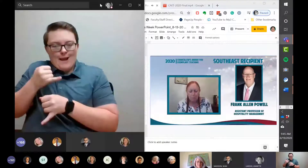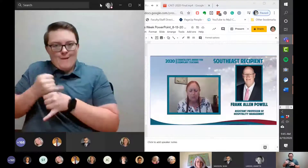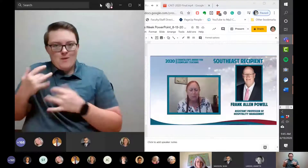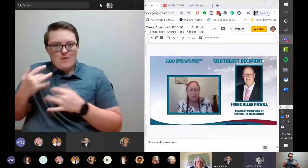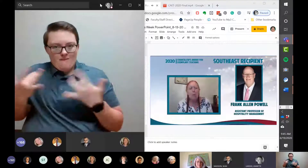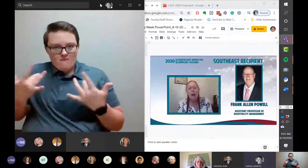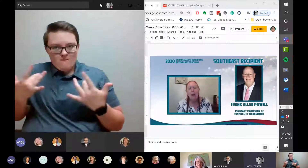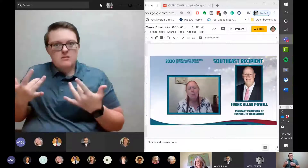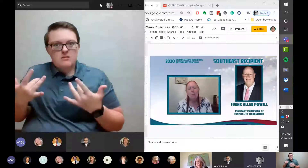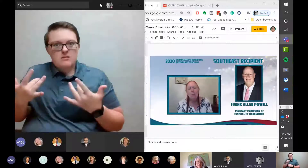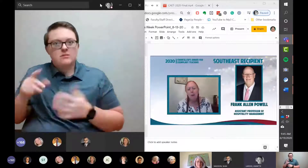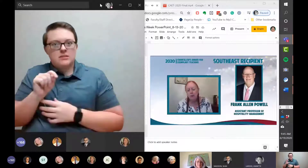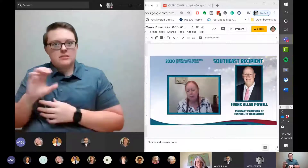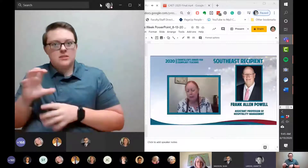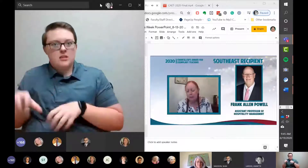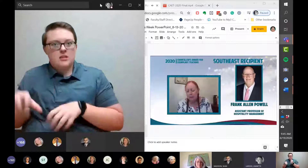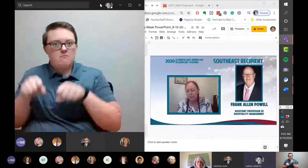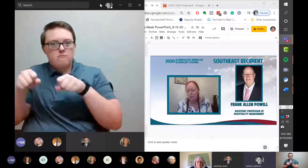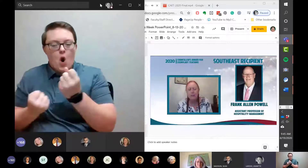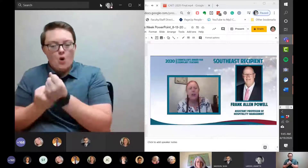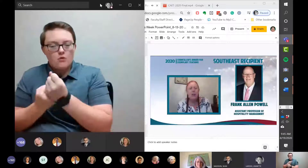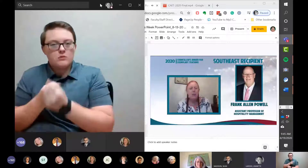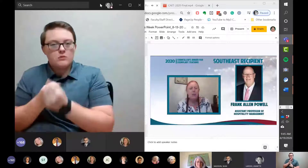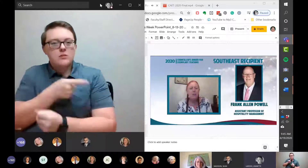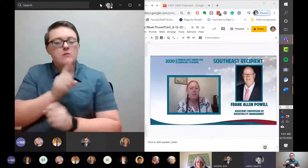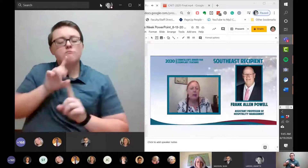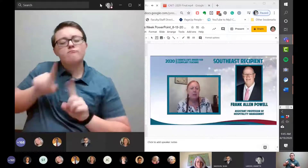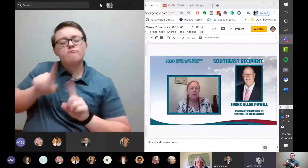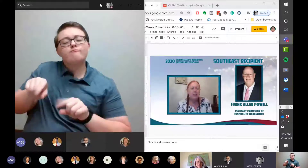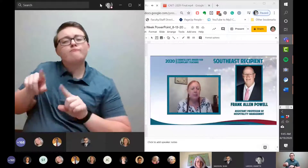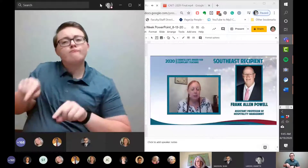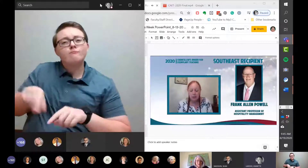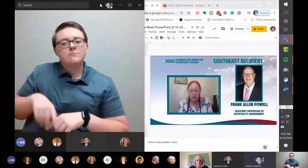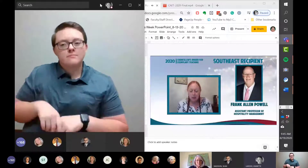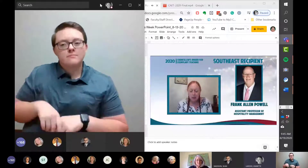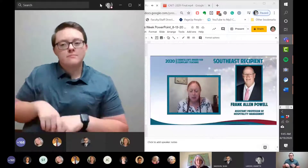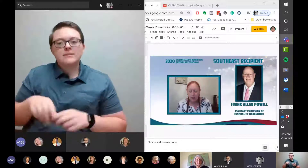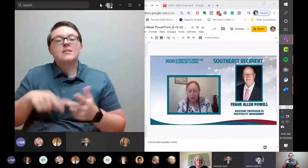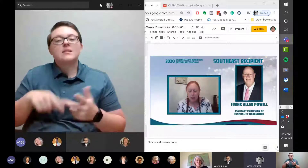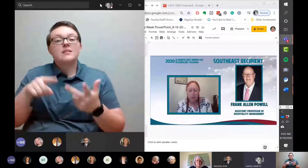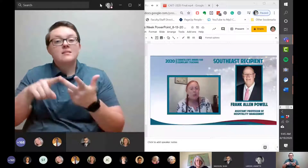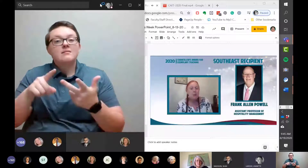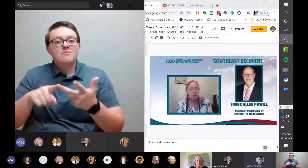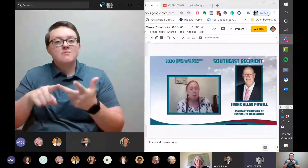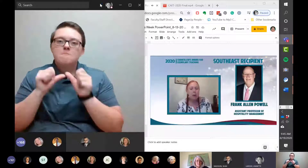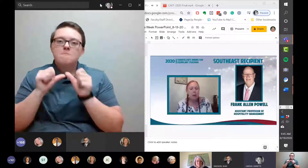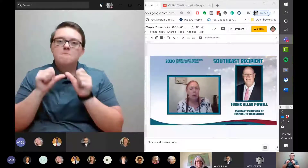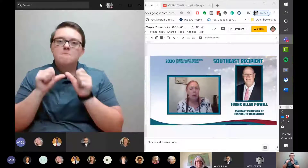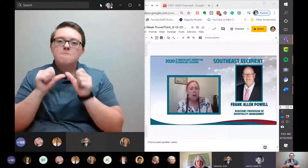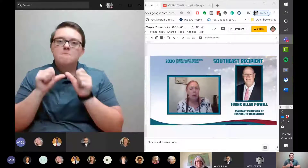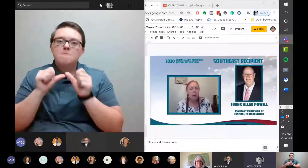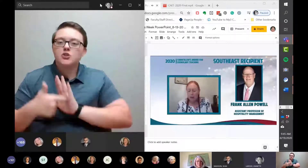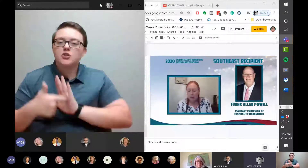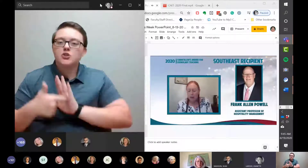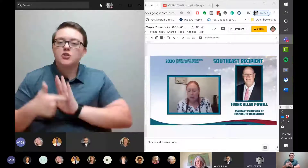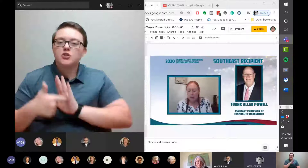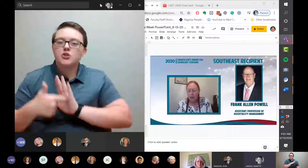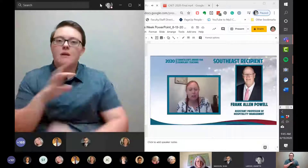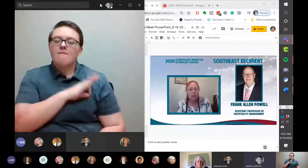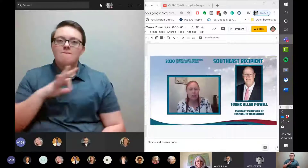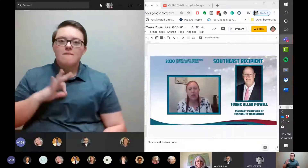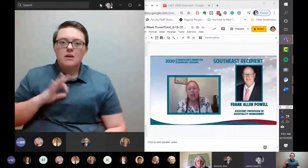Mr. Powell perfectly demonstrates the faculty spirit to his program,